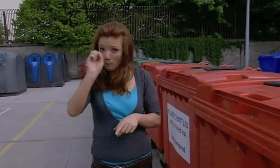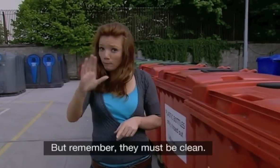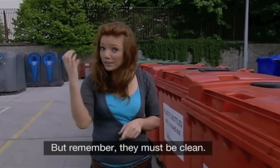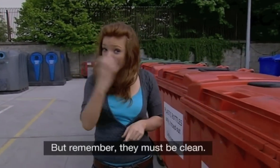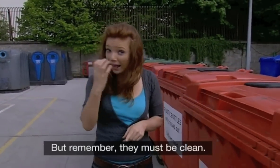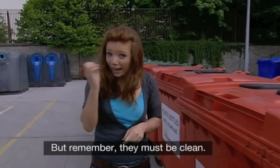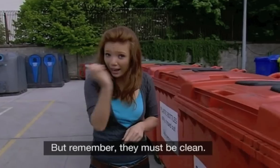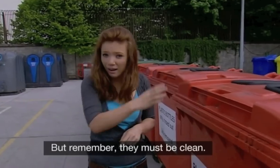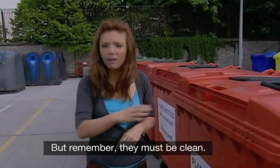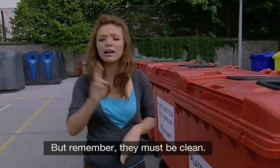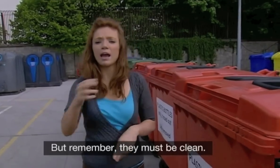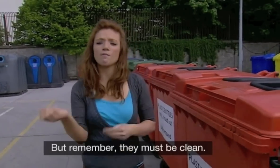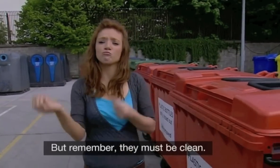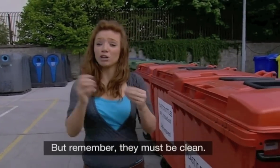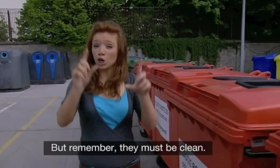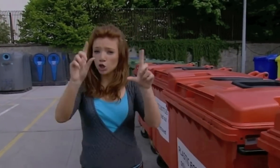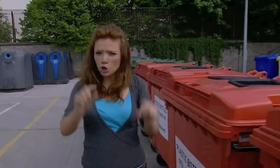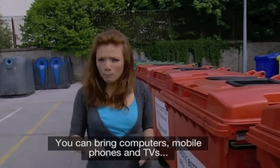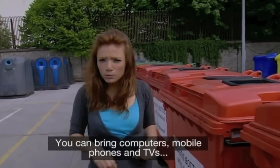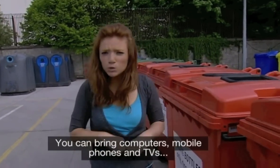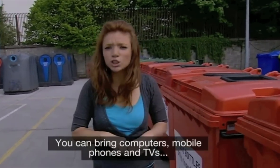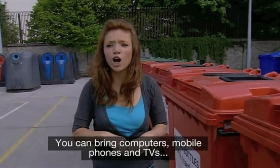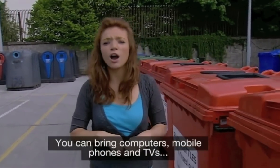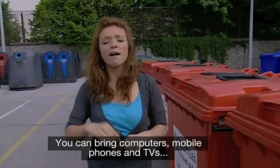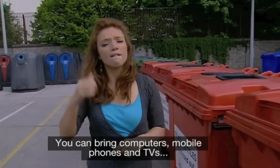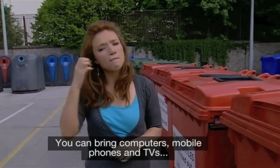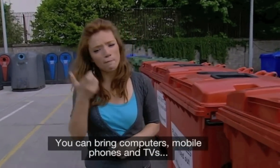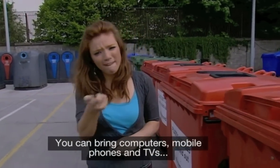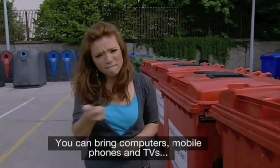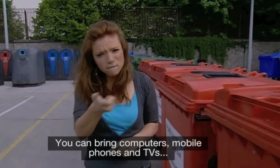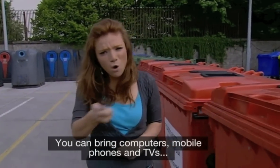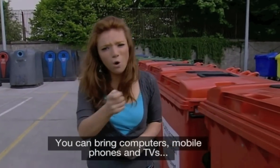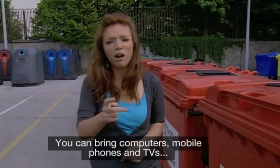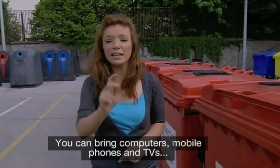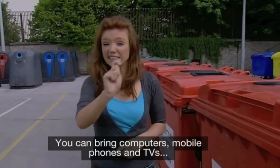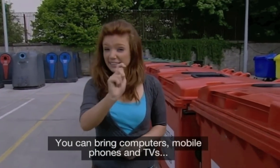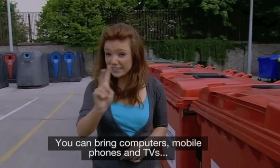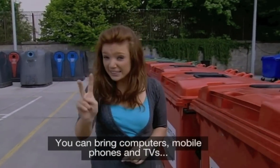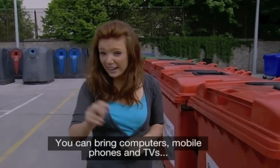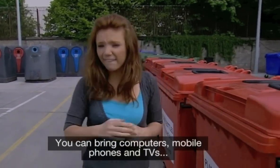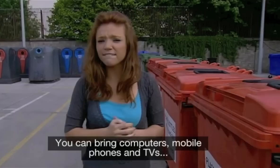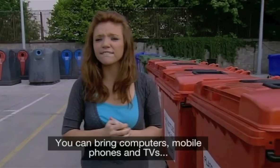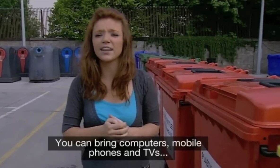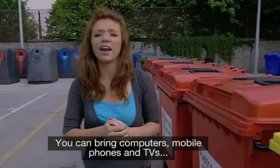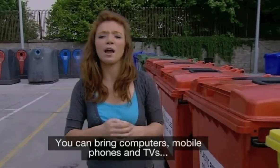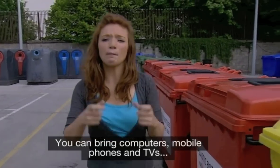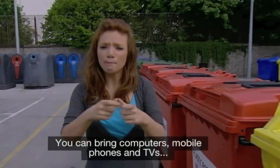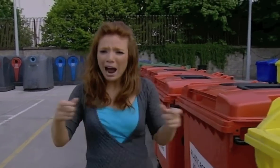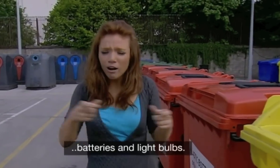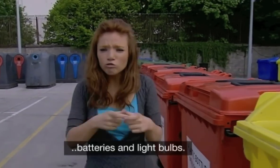But remember, they must be clean. You can bring computers, mobile phones and TVs, batteries